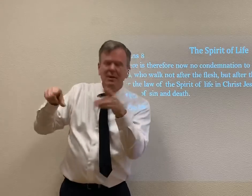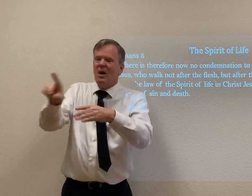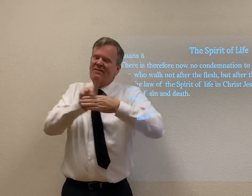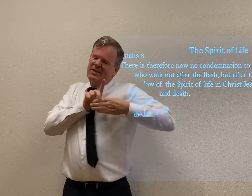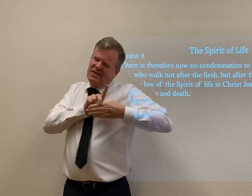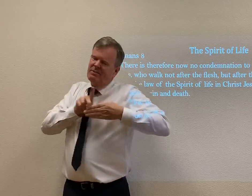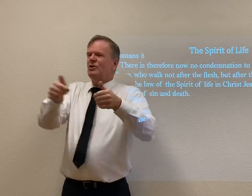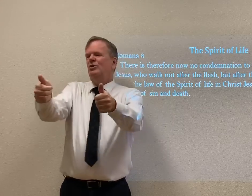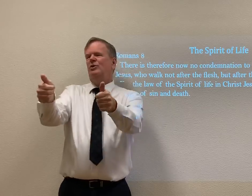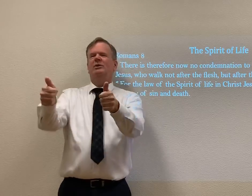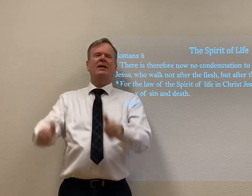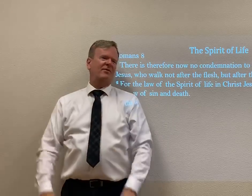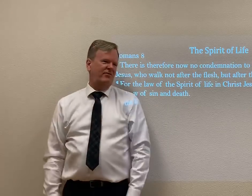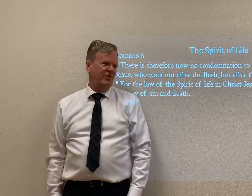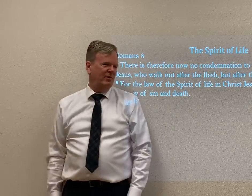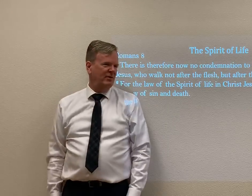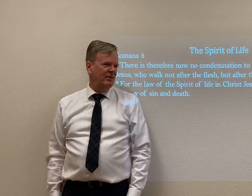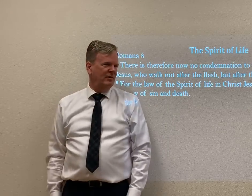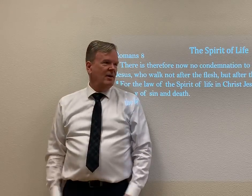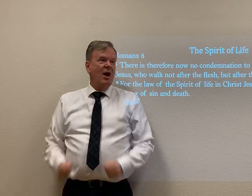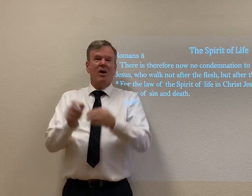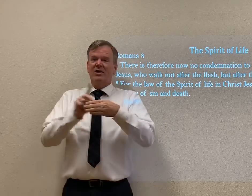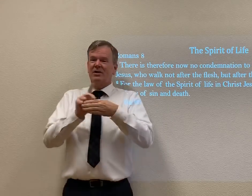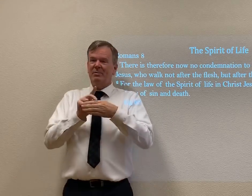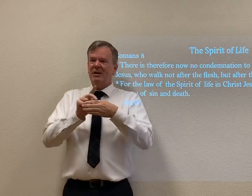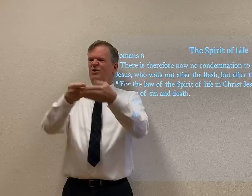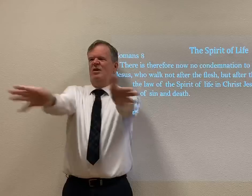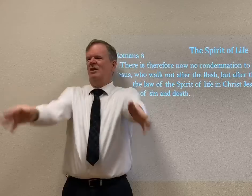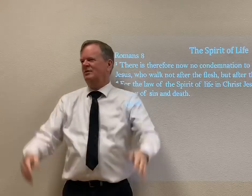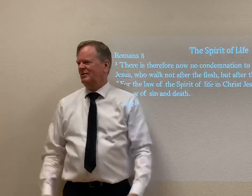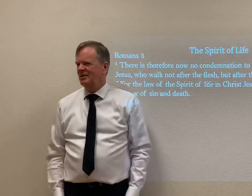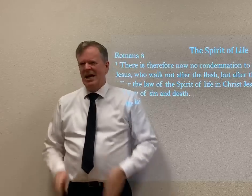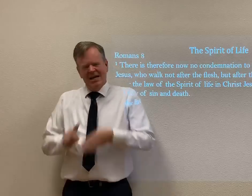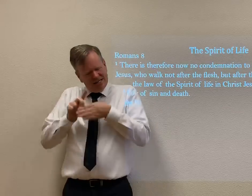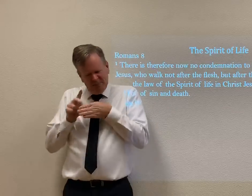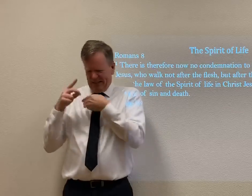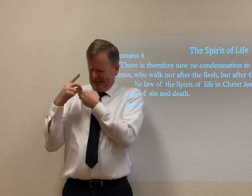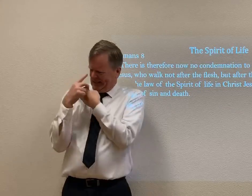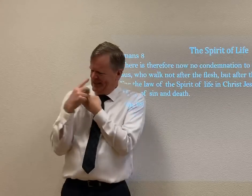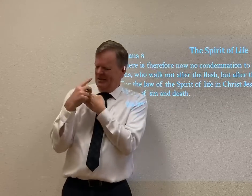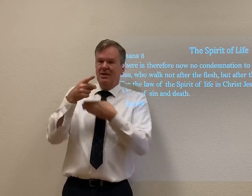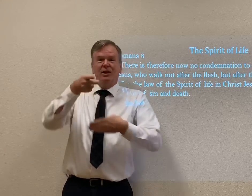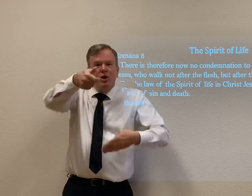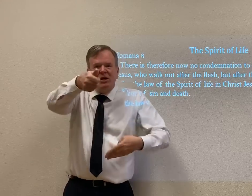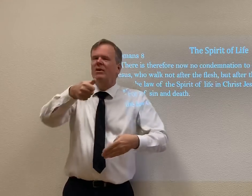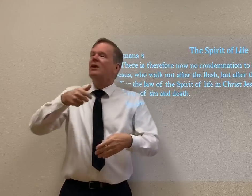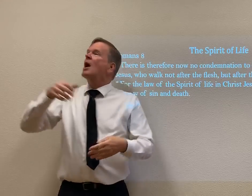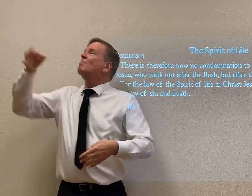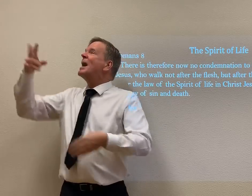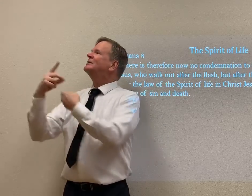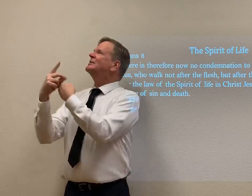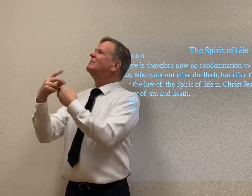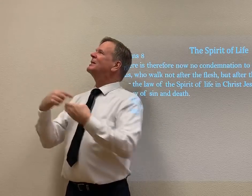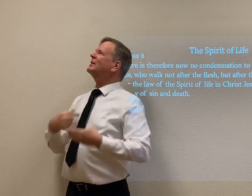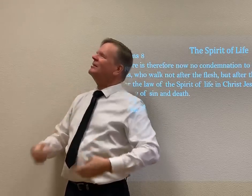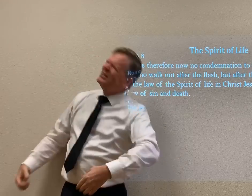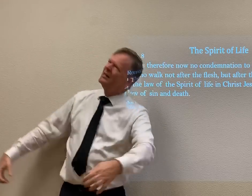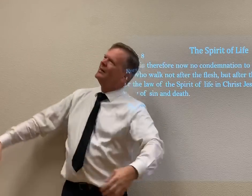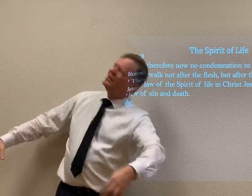it. You have to discipline yourself. And without discipline, you're lost. You discipline yourself. You can't just say,